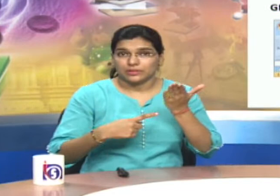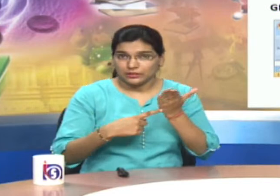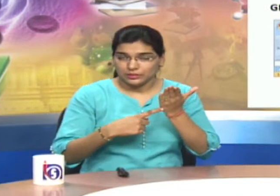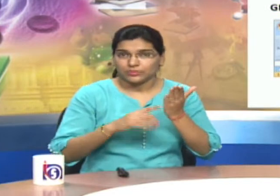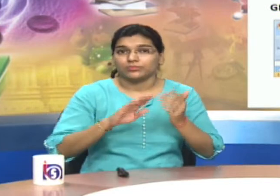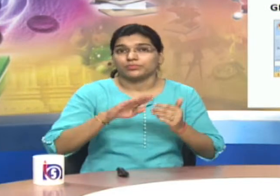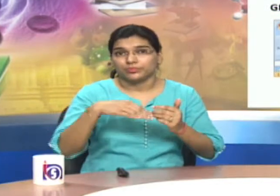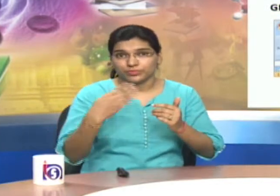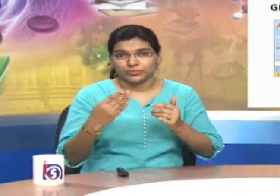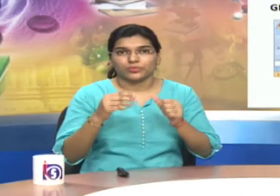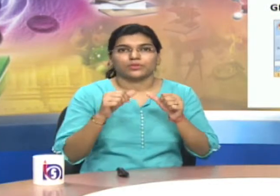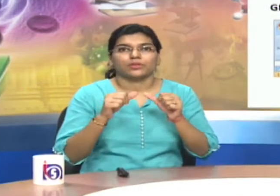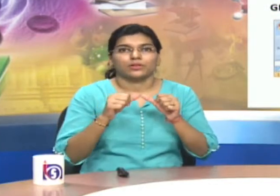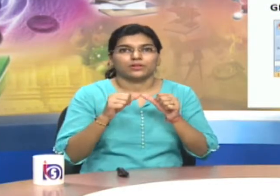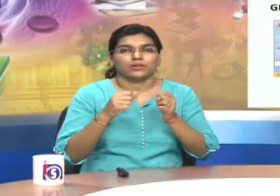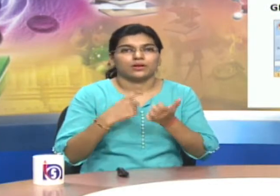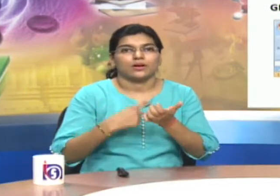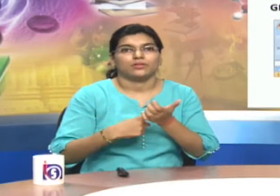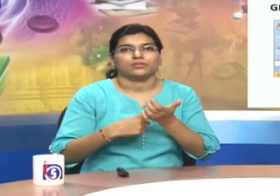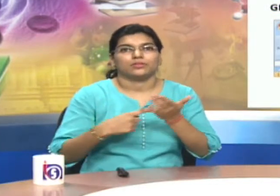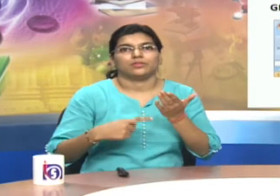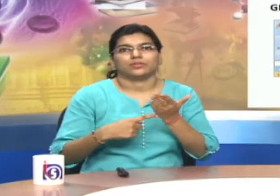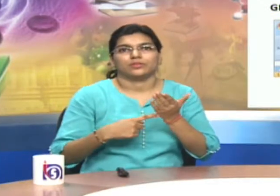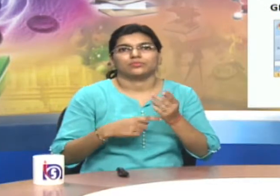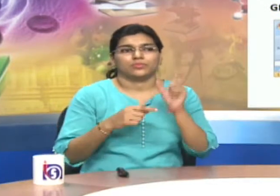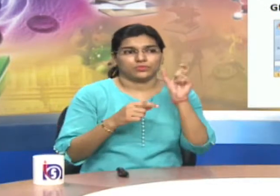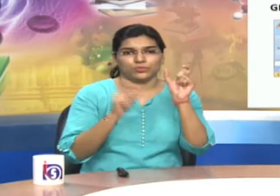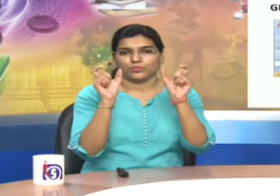we will also understand the smart art.